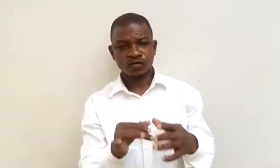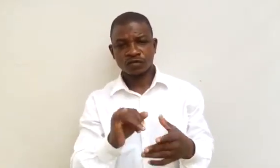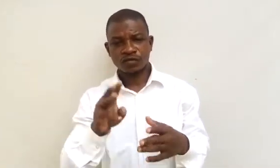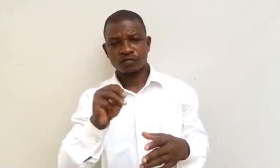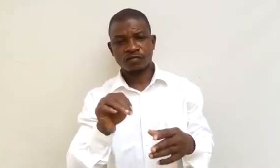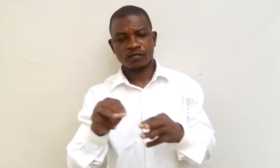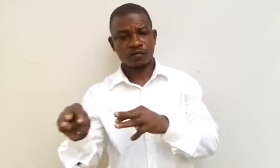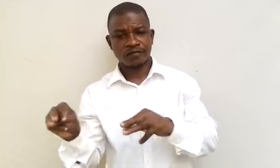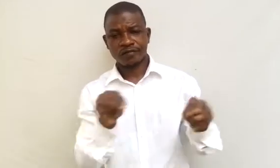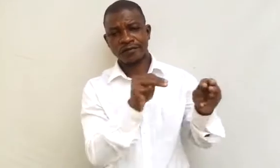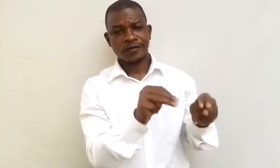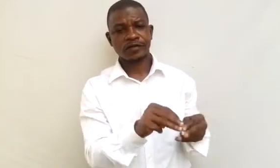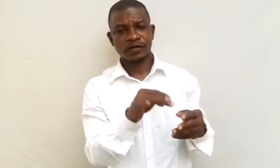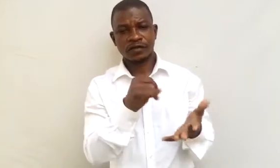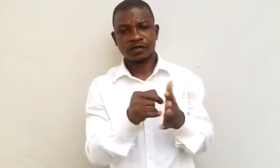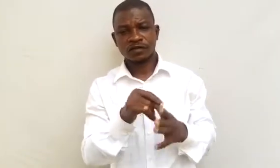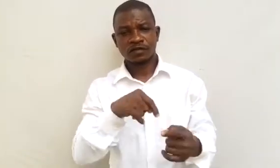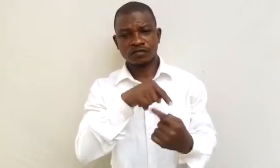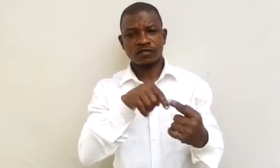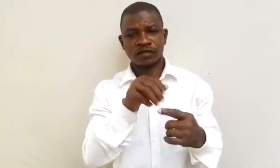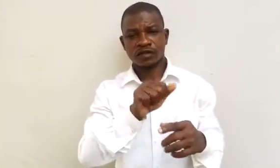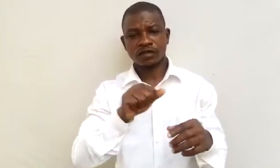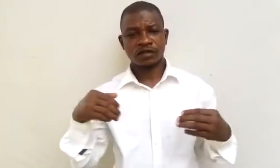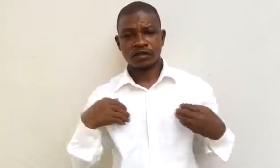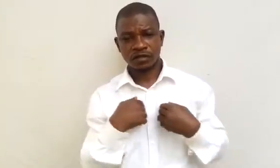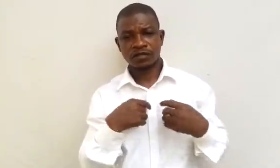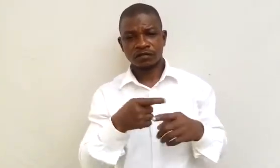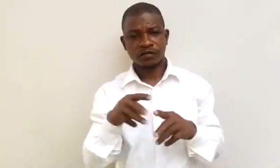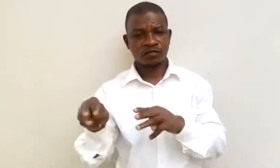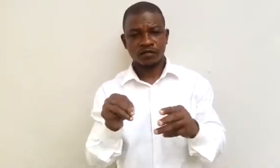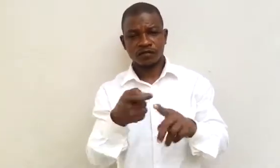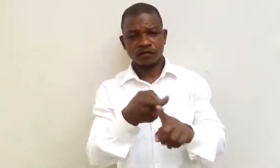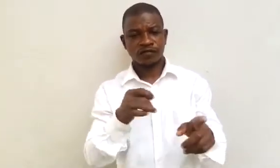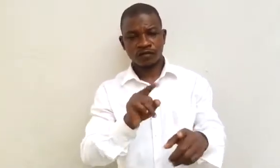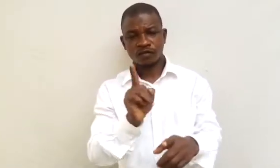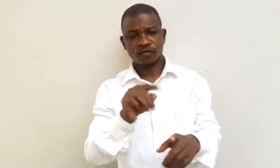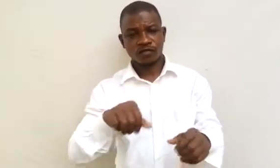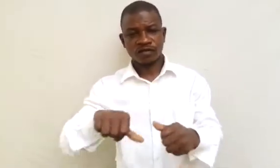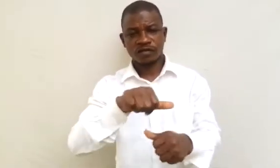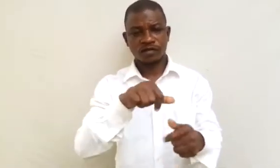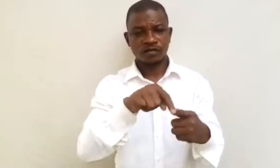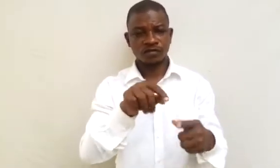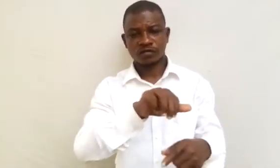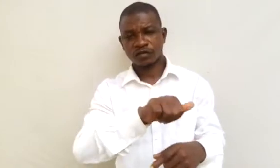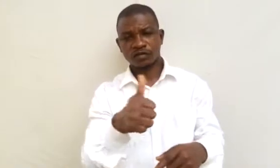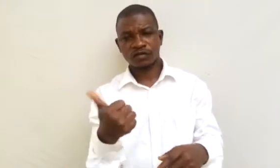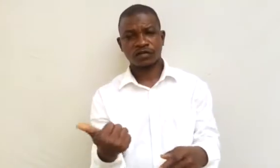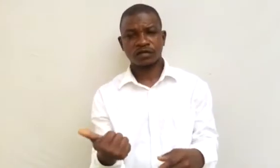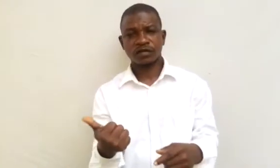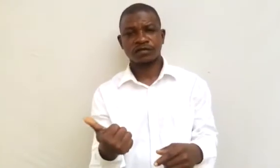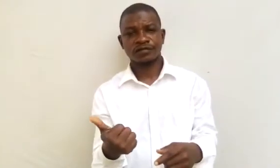Migration. It is when an animal moves from one area to another.